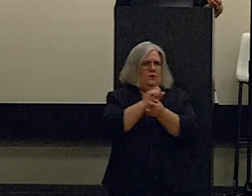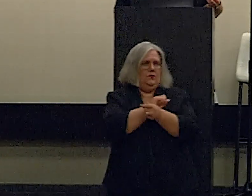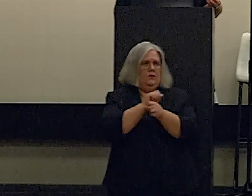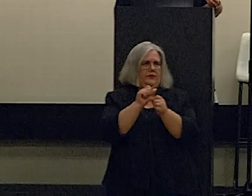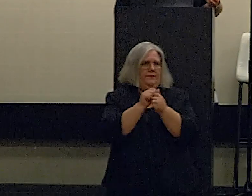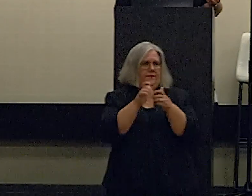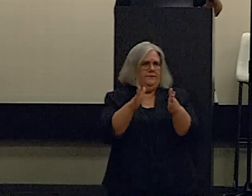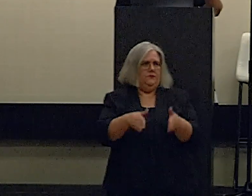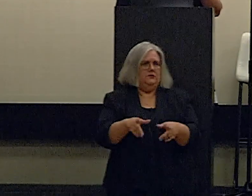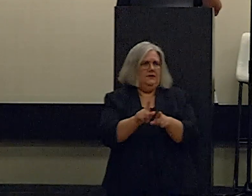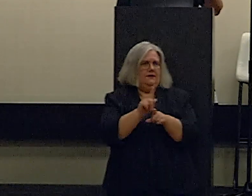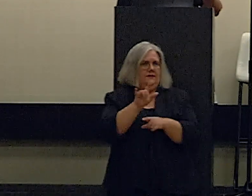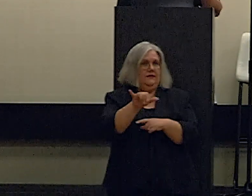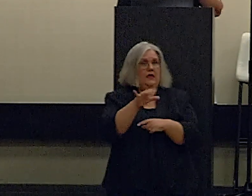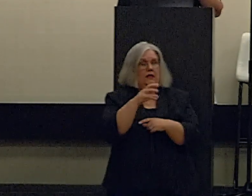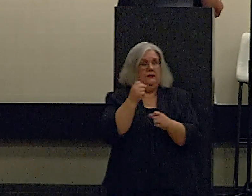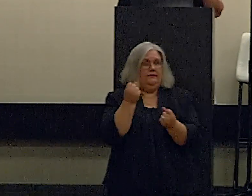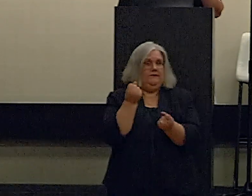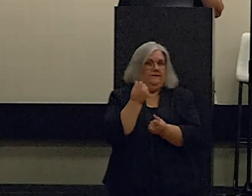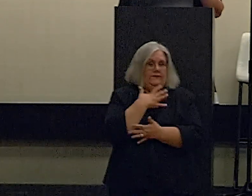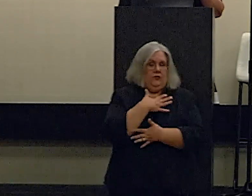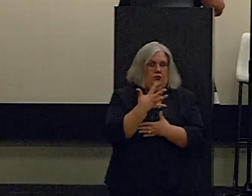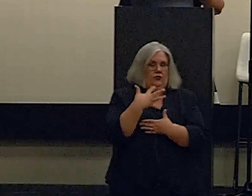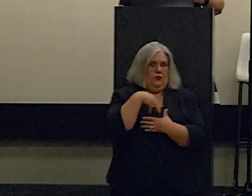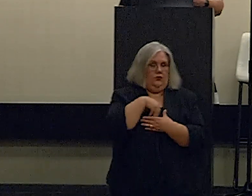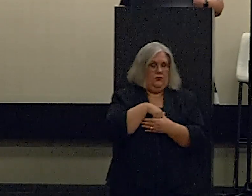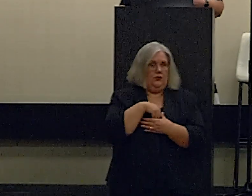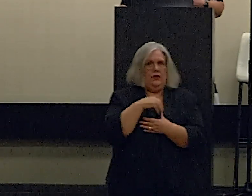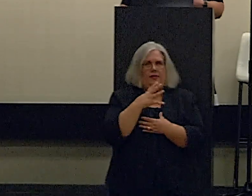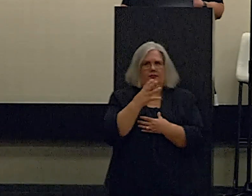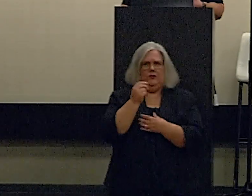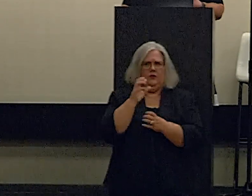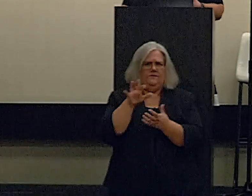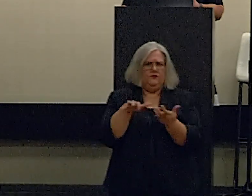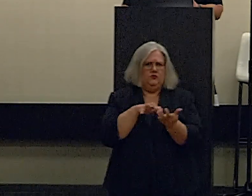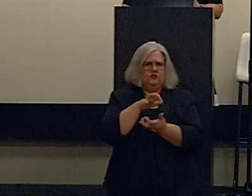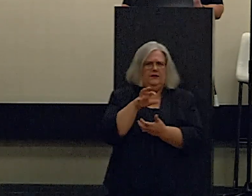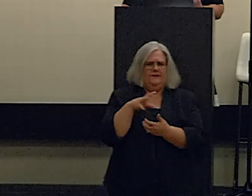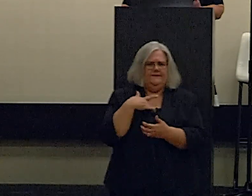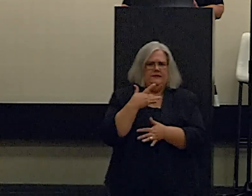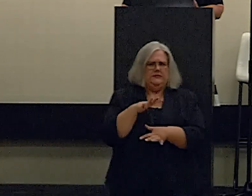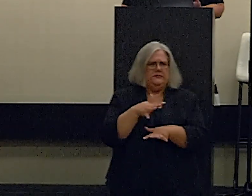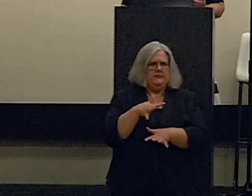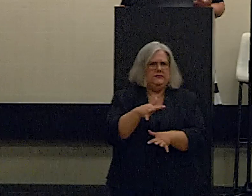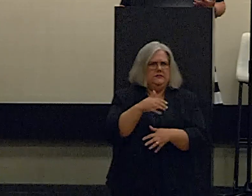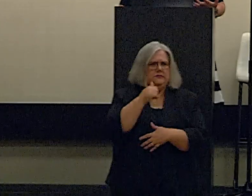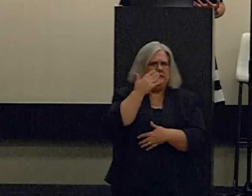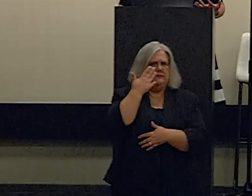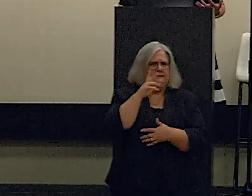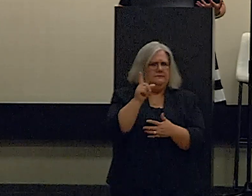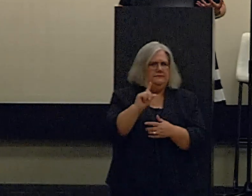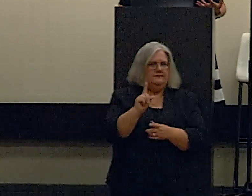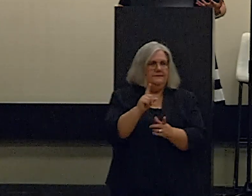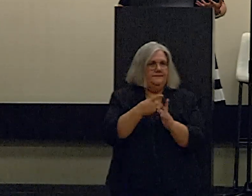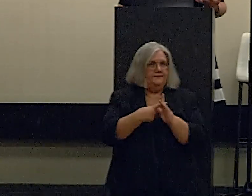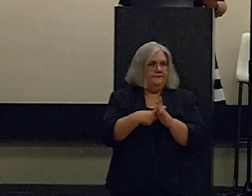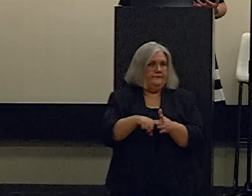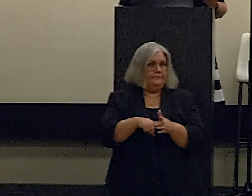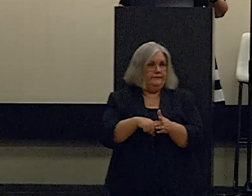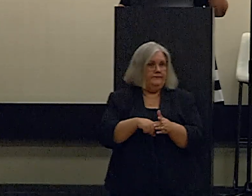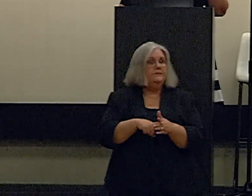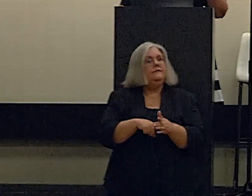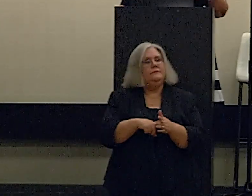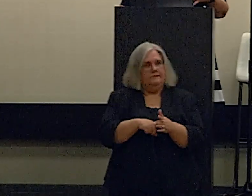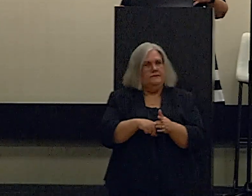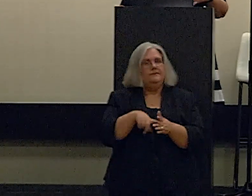that? And the fears and the confusion and maybe that little bit of an unsettled feeling of like, I don't know where to start with this.